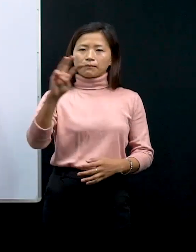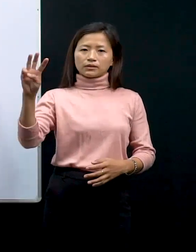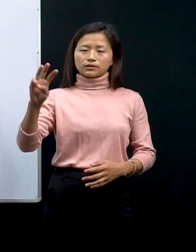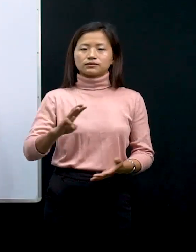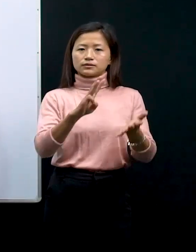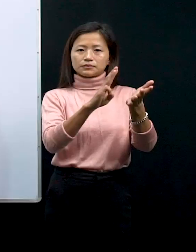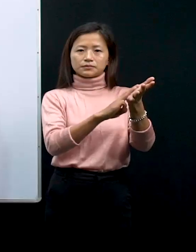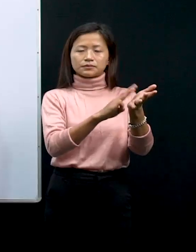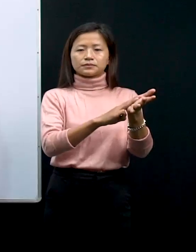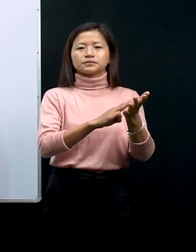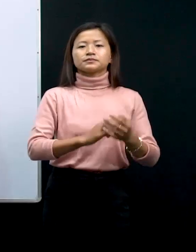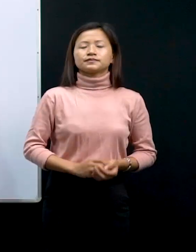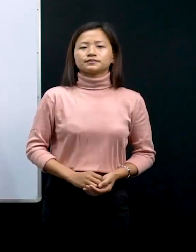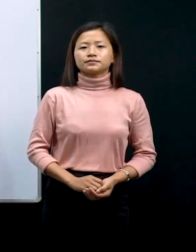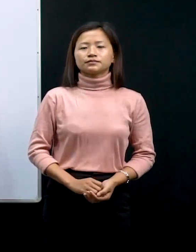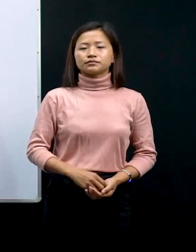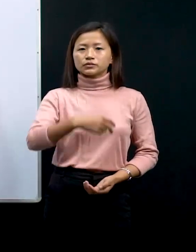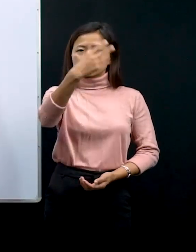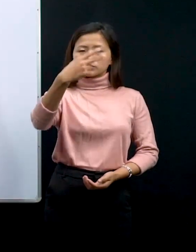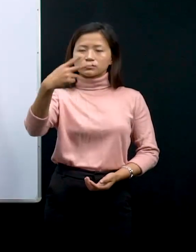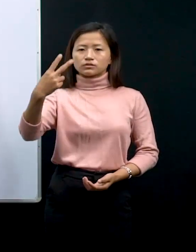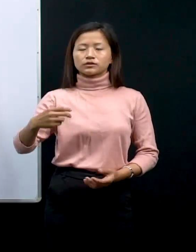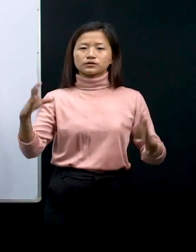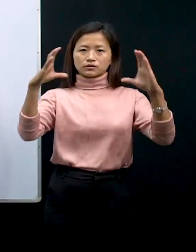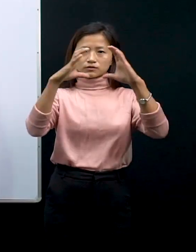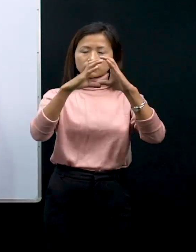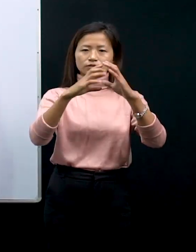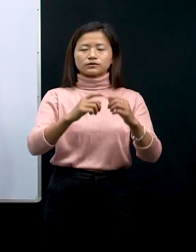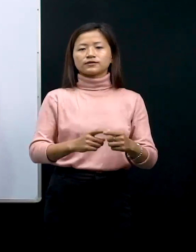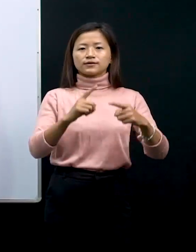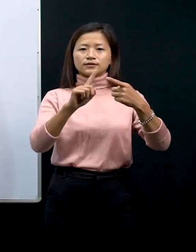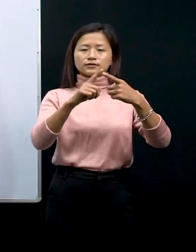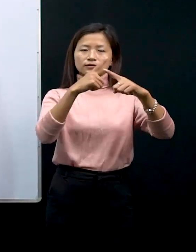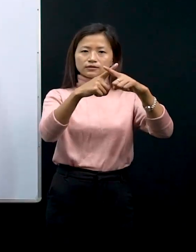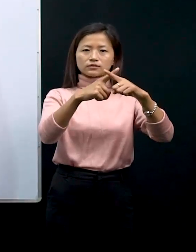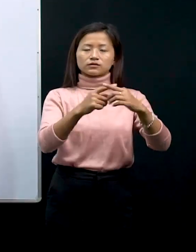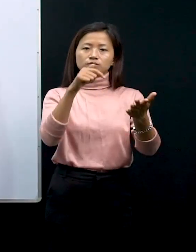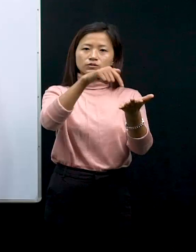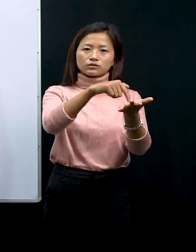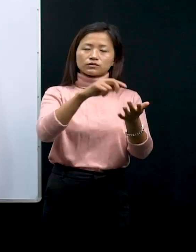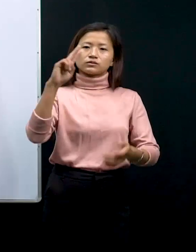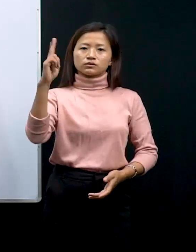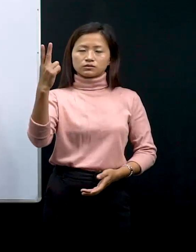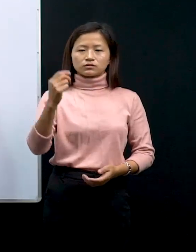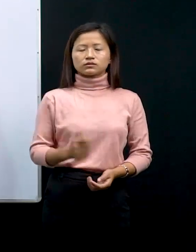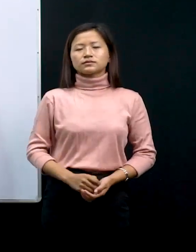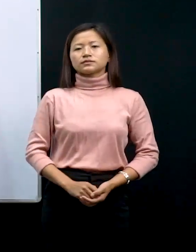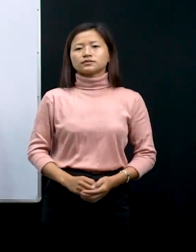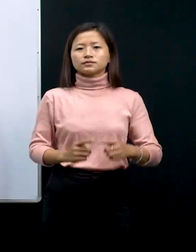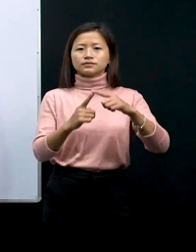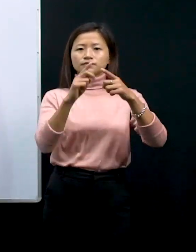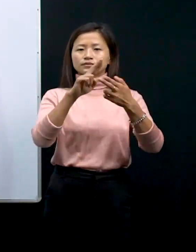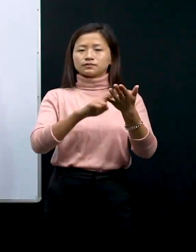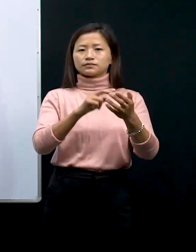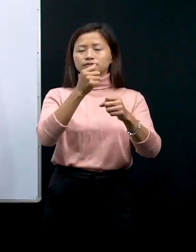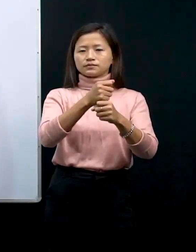tangent can be drawn. But from an external point, only 2 tangents. Okay?